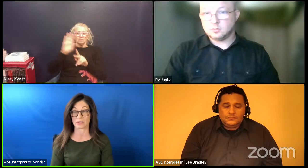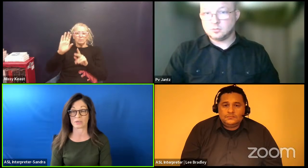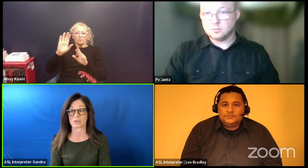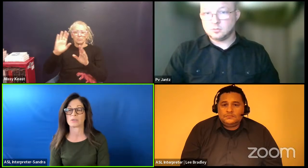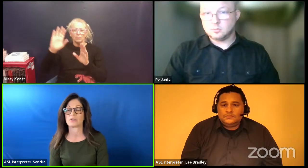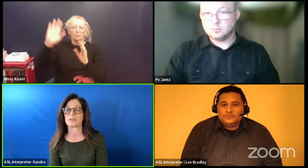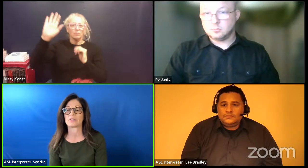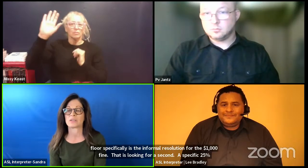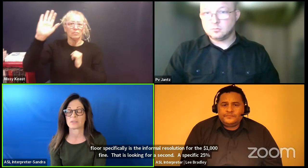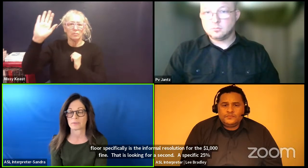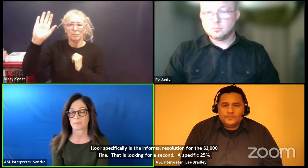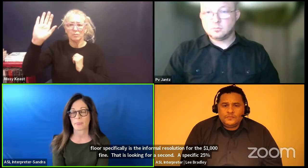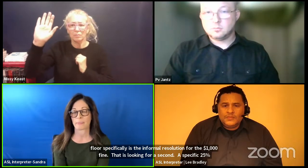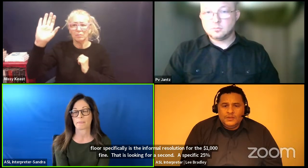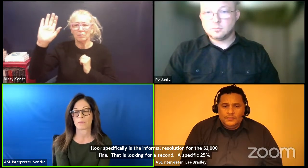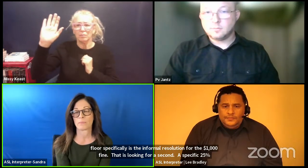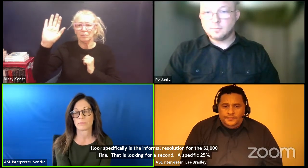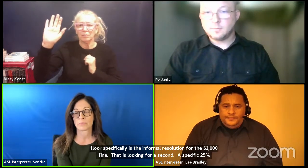that clear?